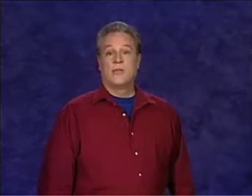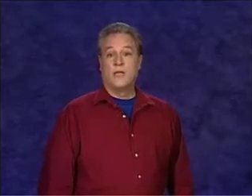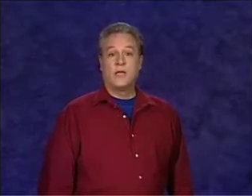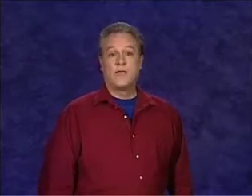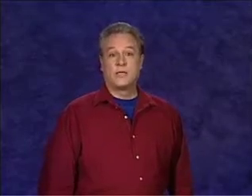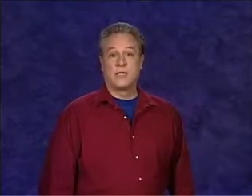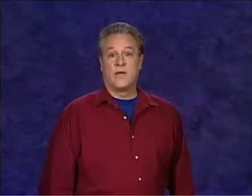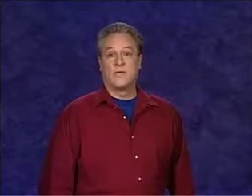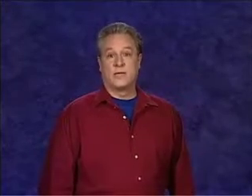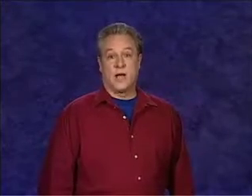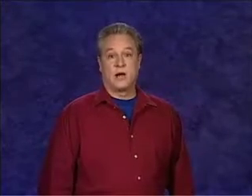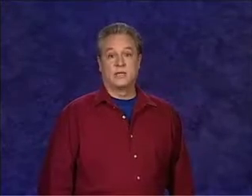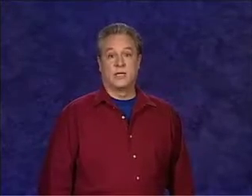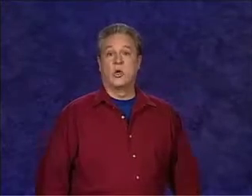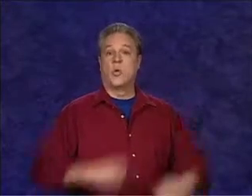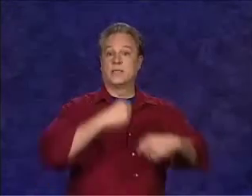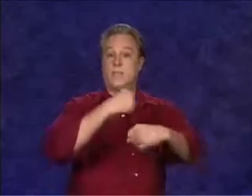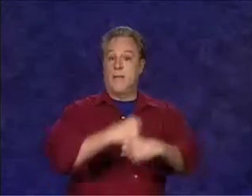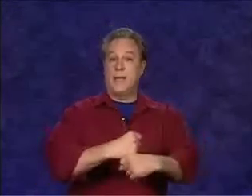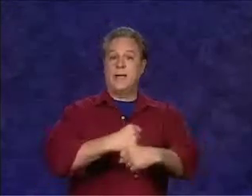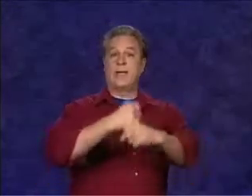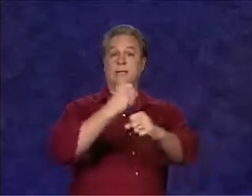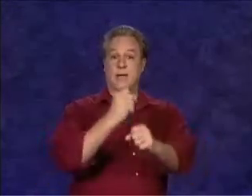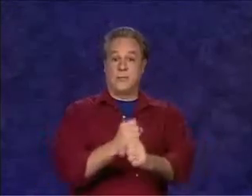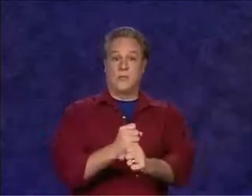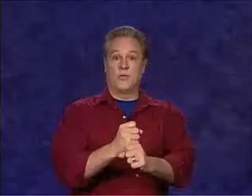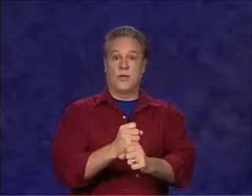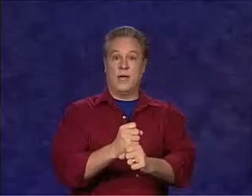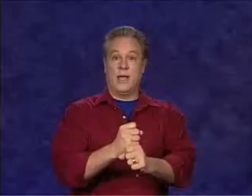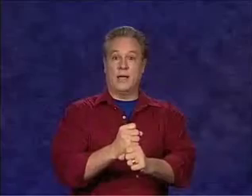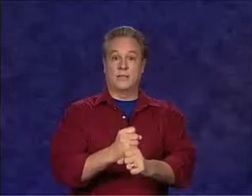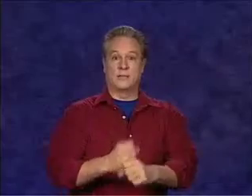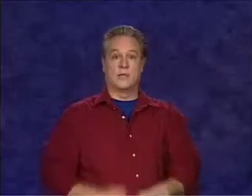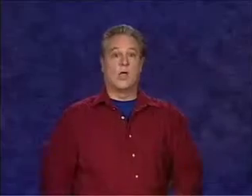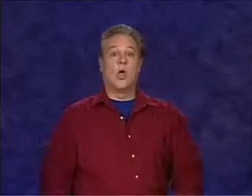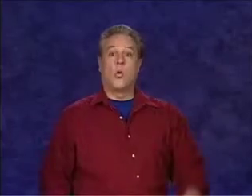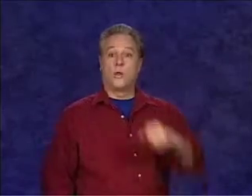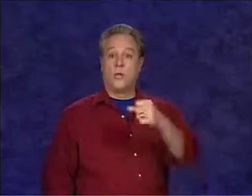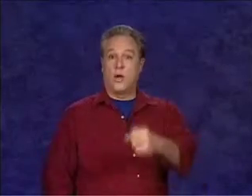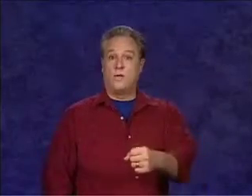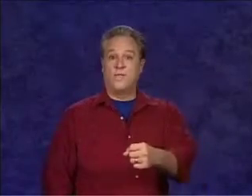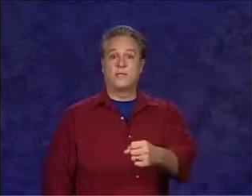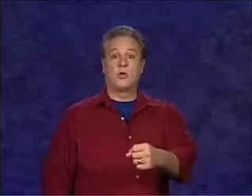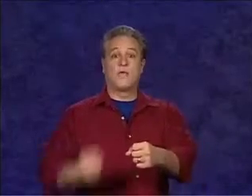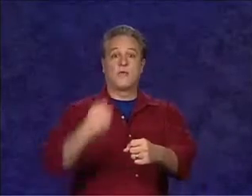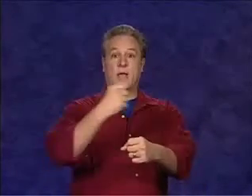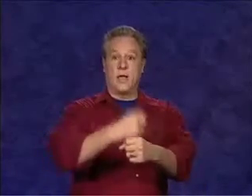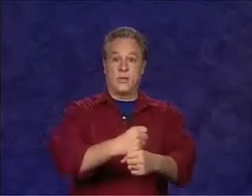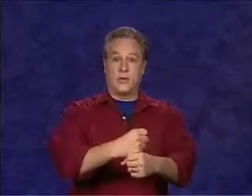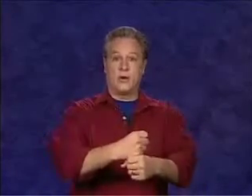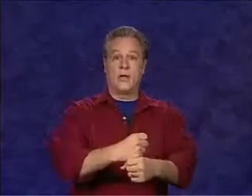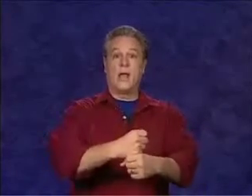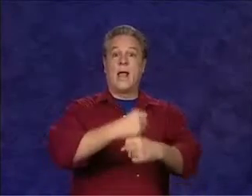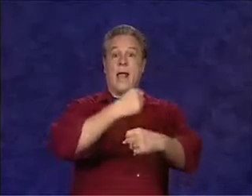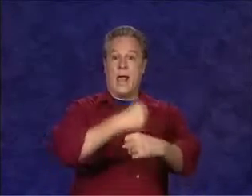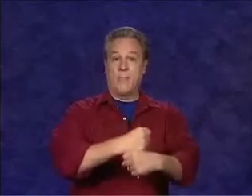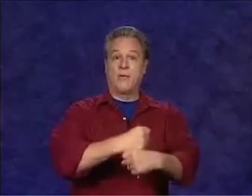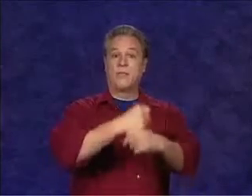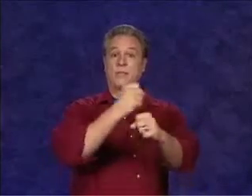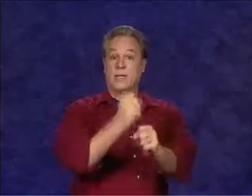Think of yourself as an artisan who is making something with your hands. With one fist over the other, hammer the